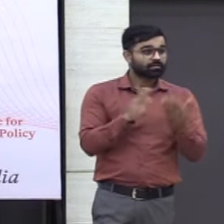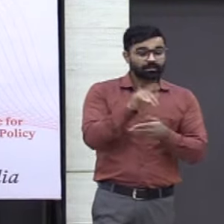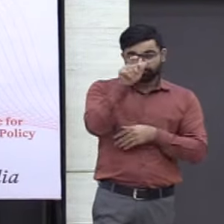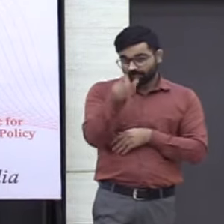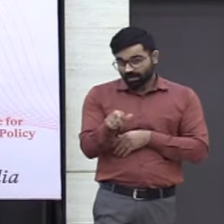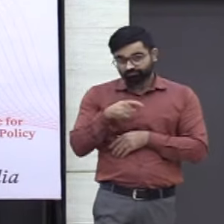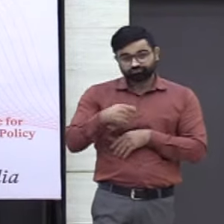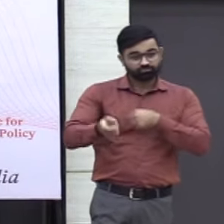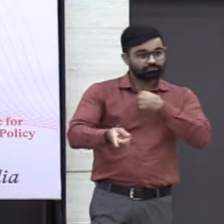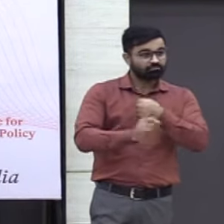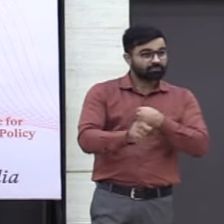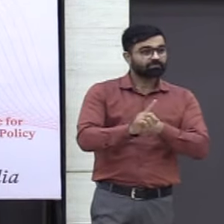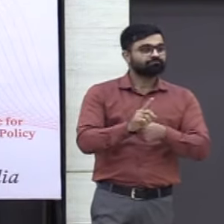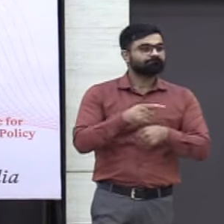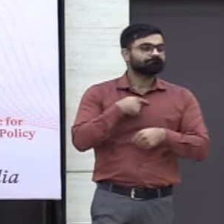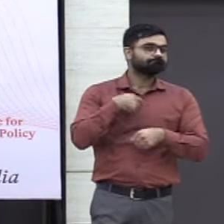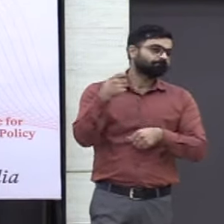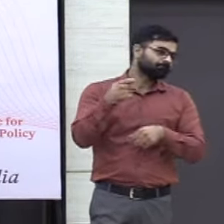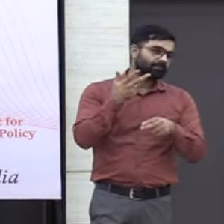person, will be punished with death